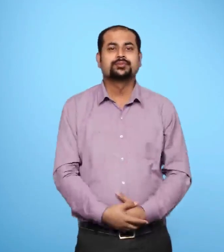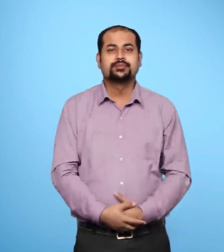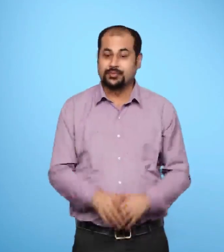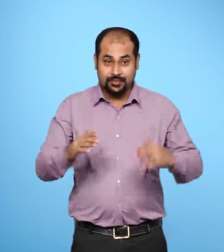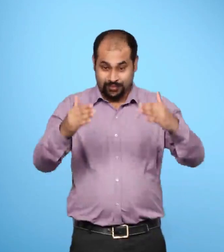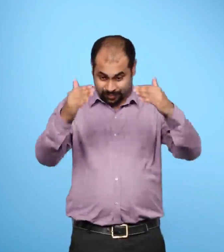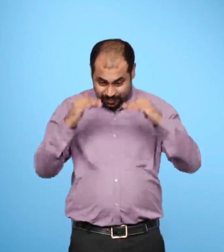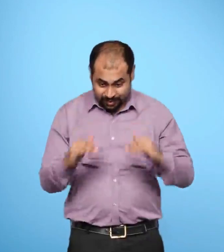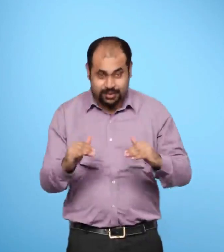Picture 4